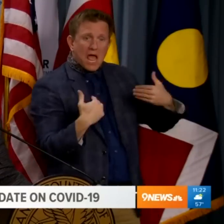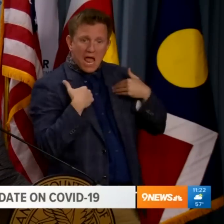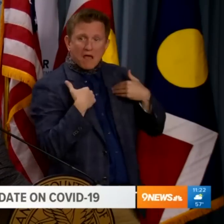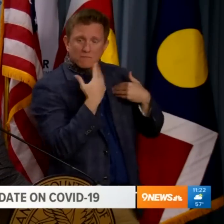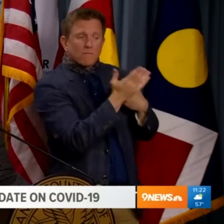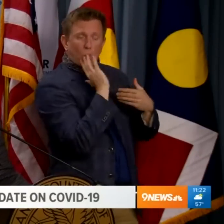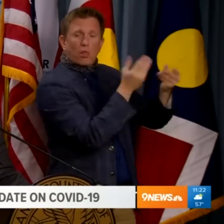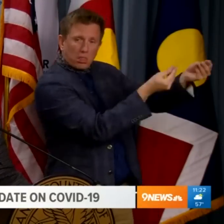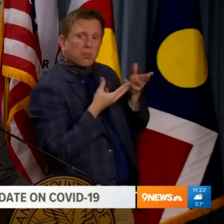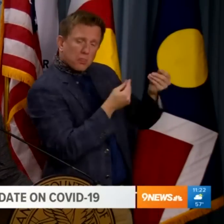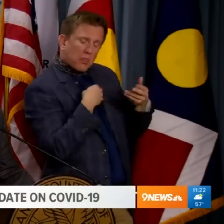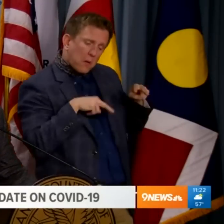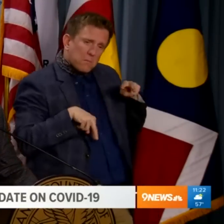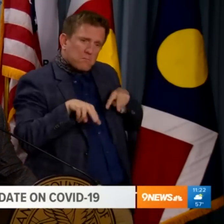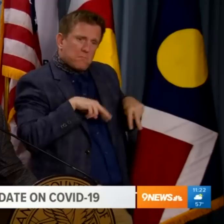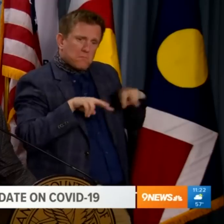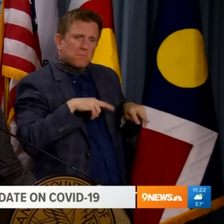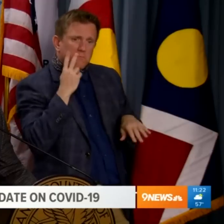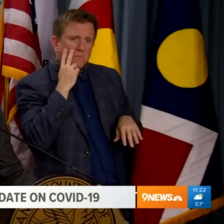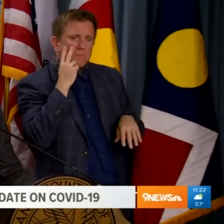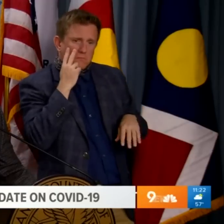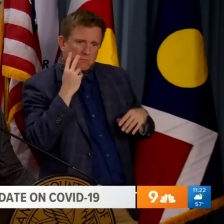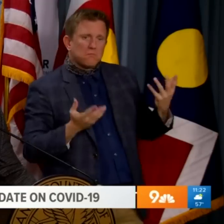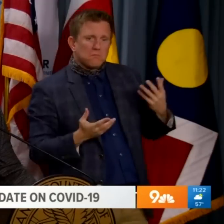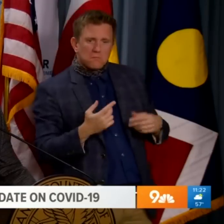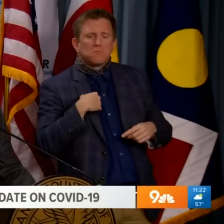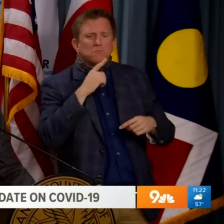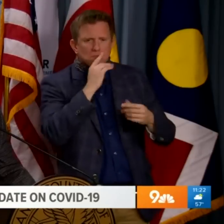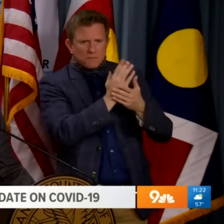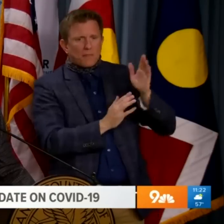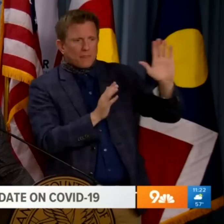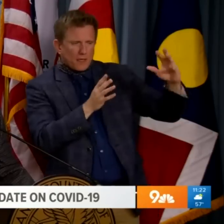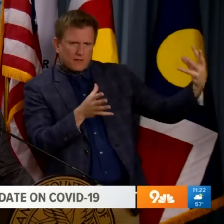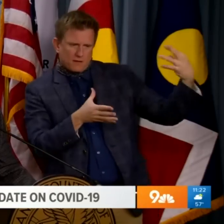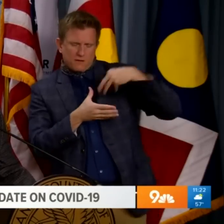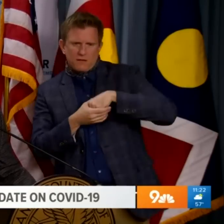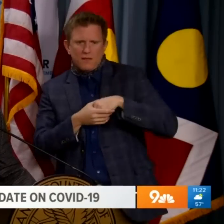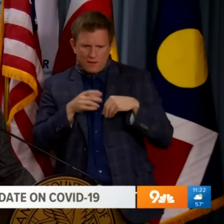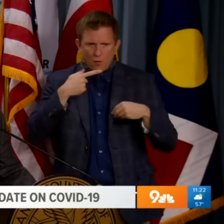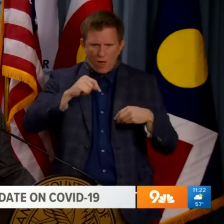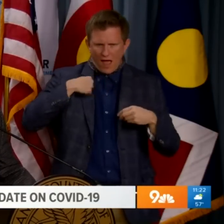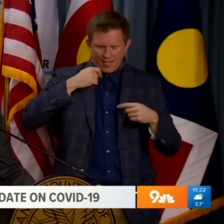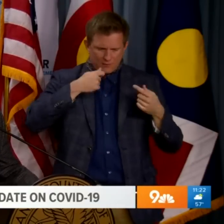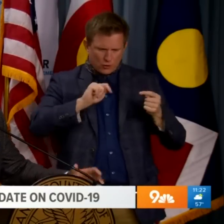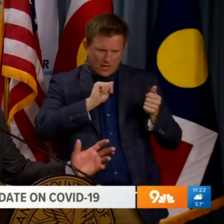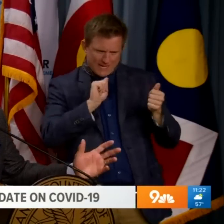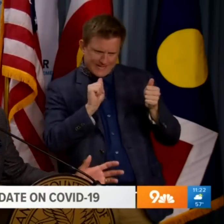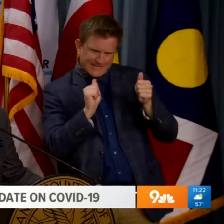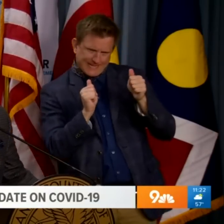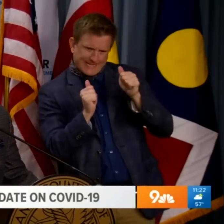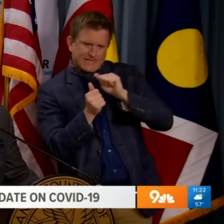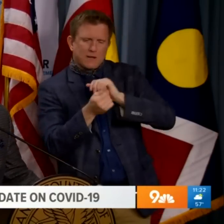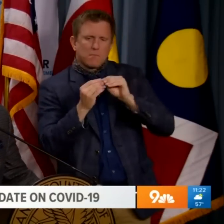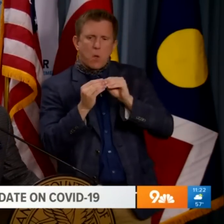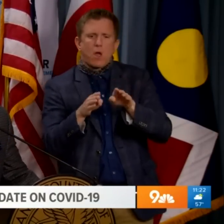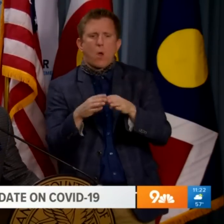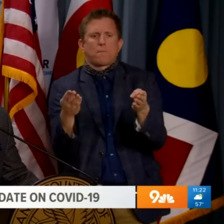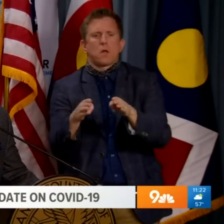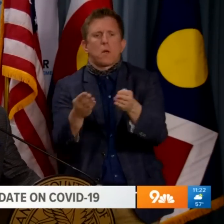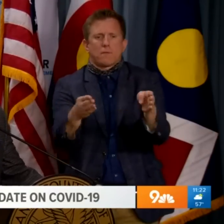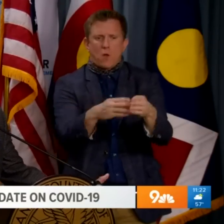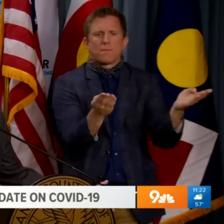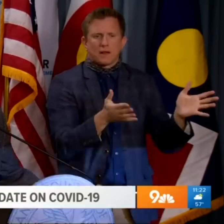were as open as possible in terms of their impact and what they will be looking for. I can tell you that many of them have already started talking and thinking about and putting in